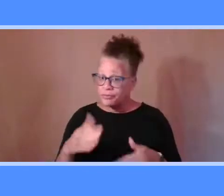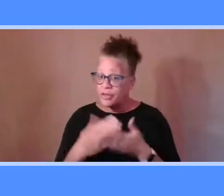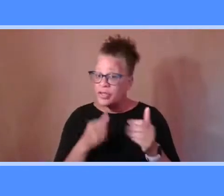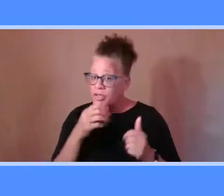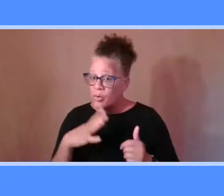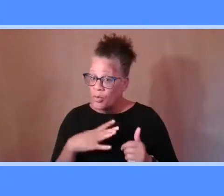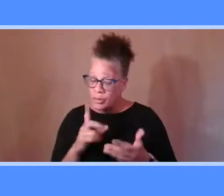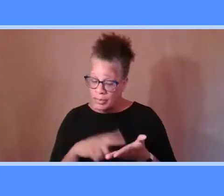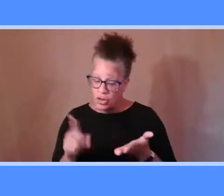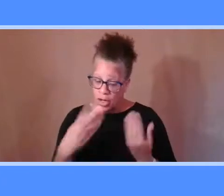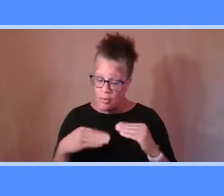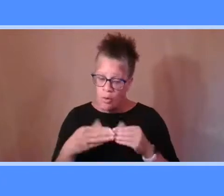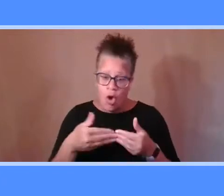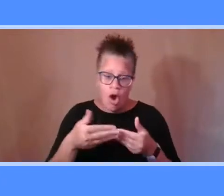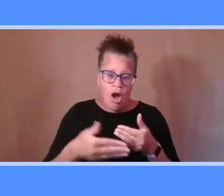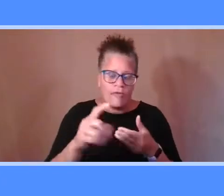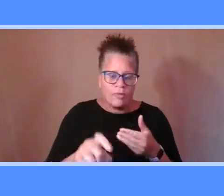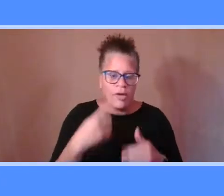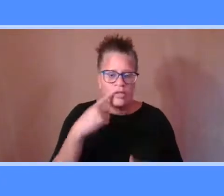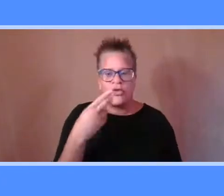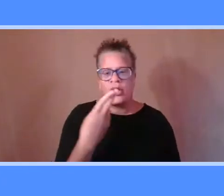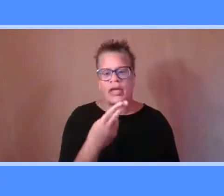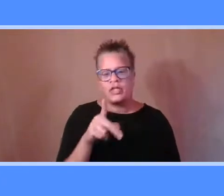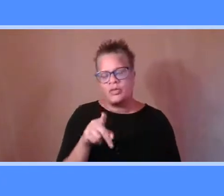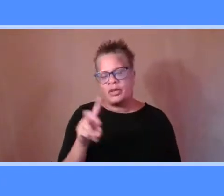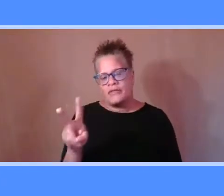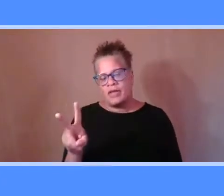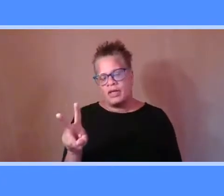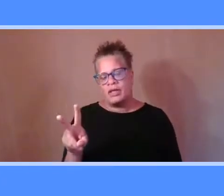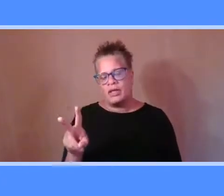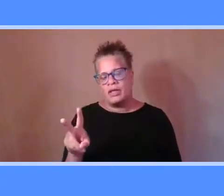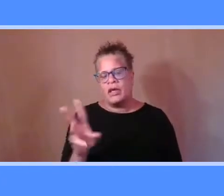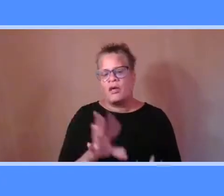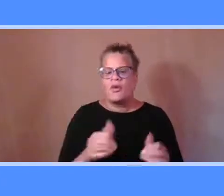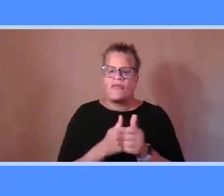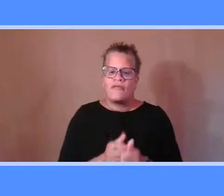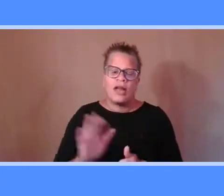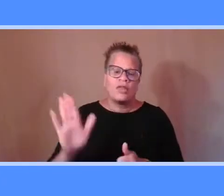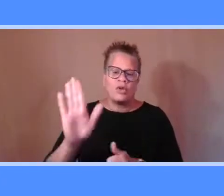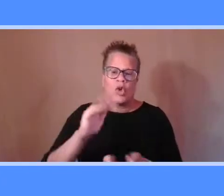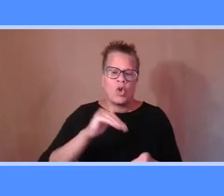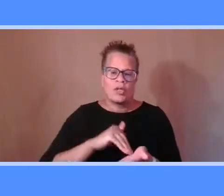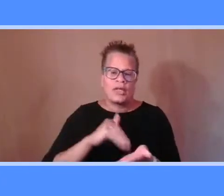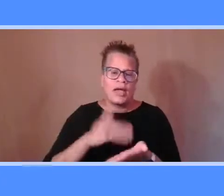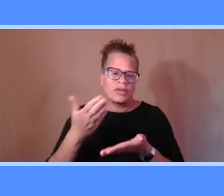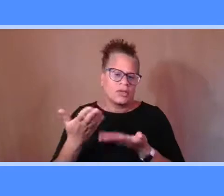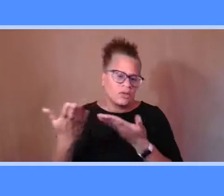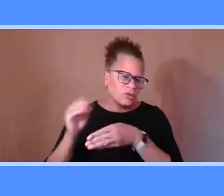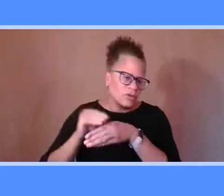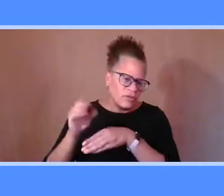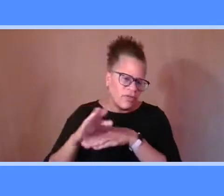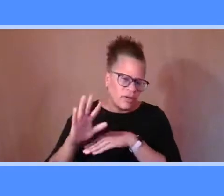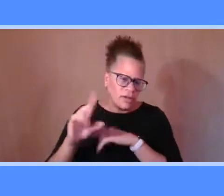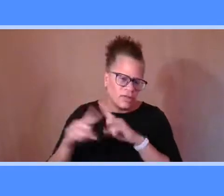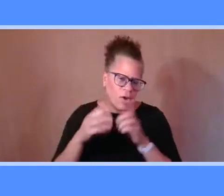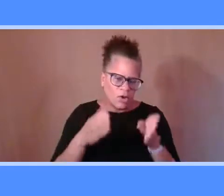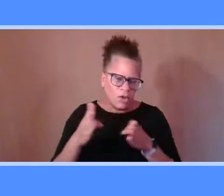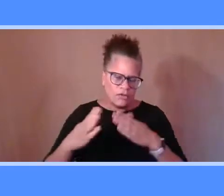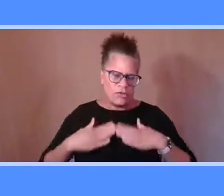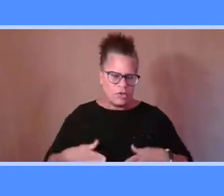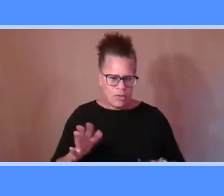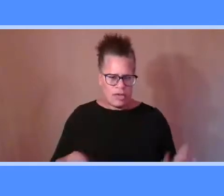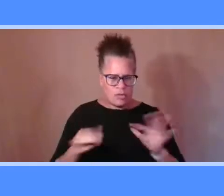get checked more frequently for HPV. So obviously follow your OBGYN's advice when it comes to your individual